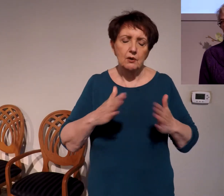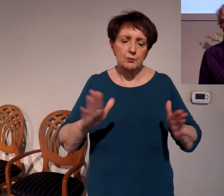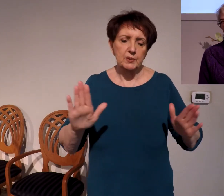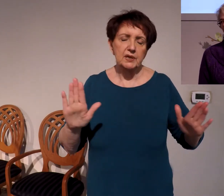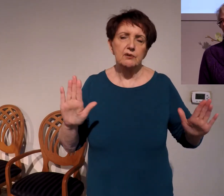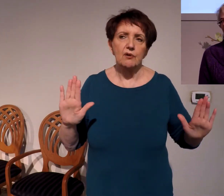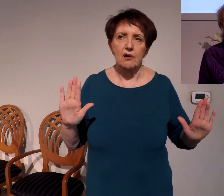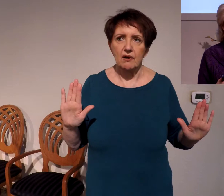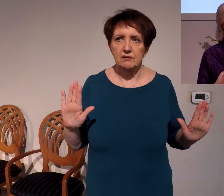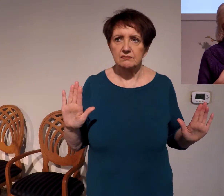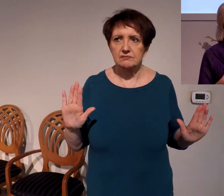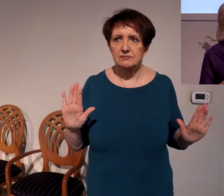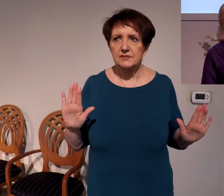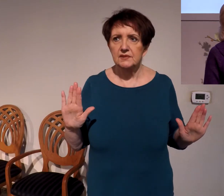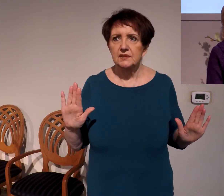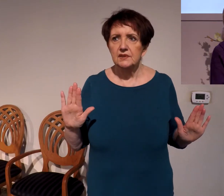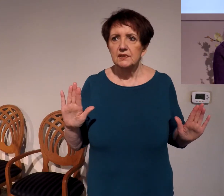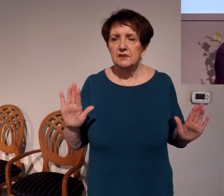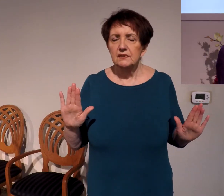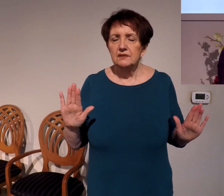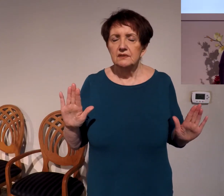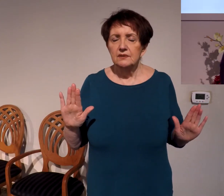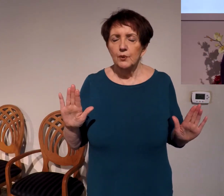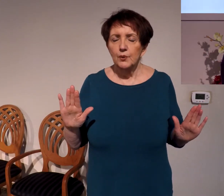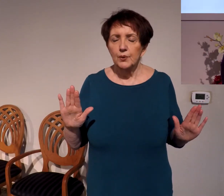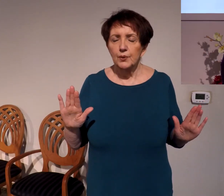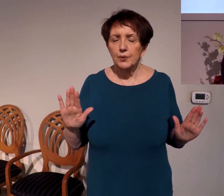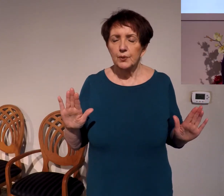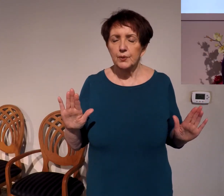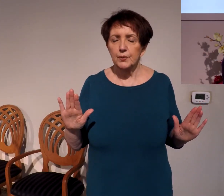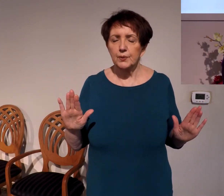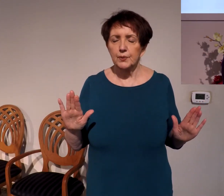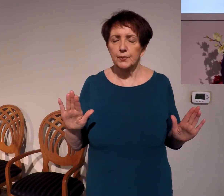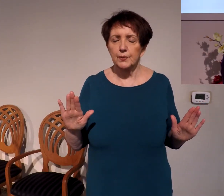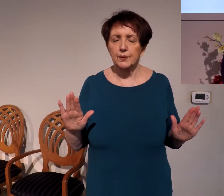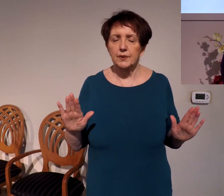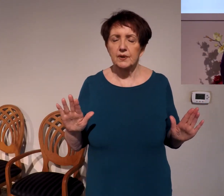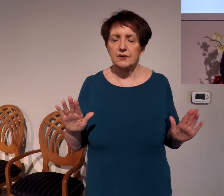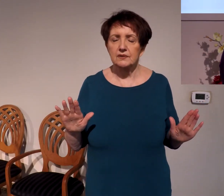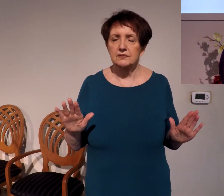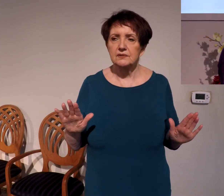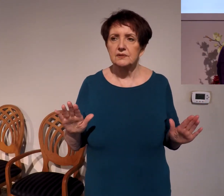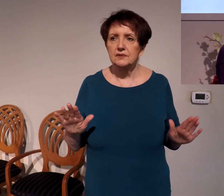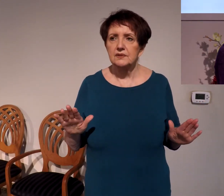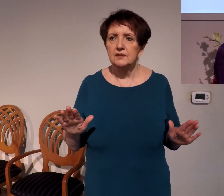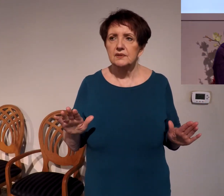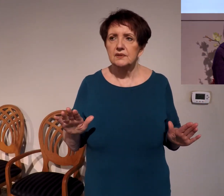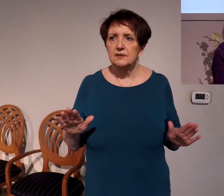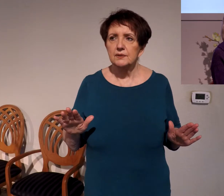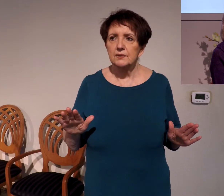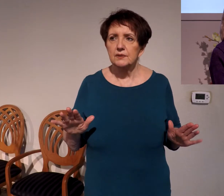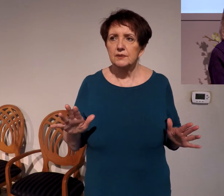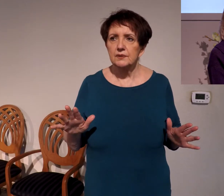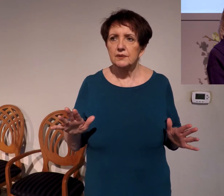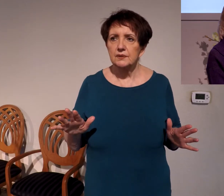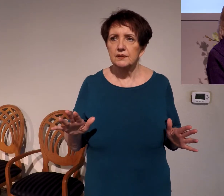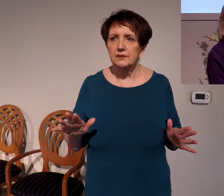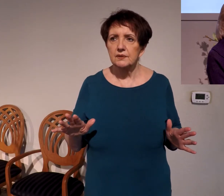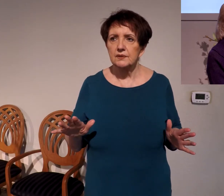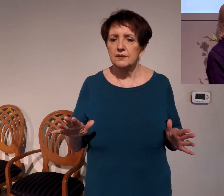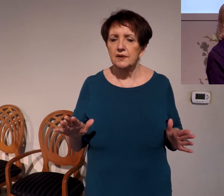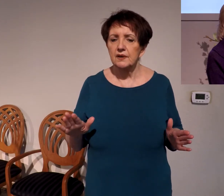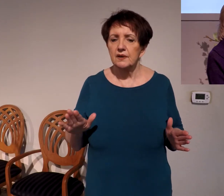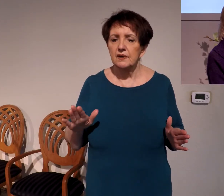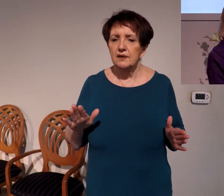heart and the joy that comes with being in that person's presence,